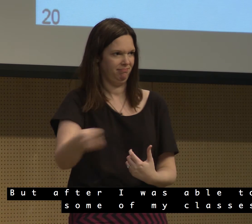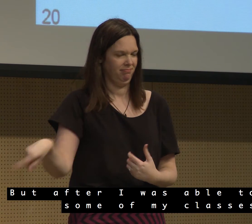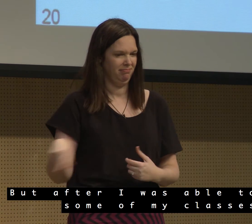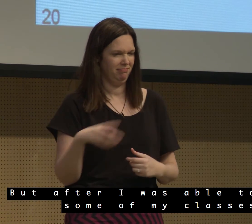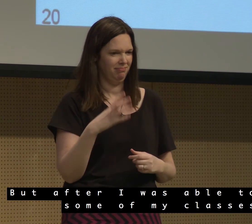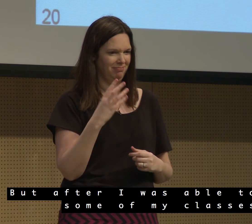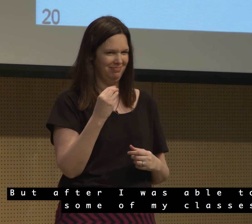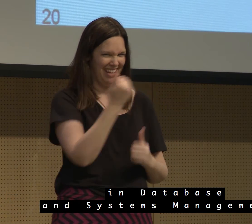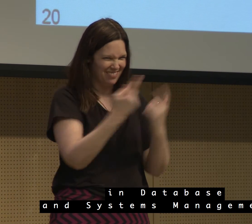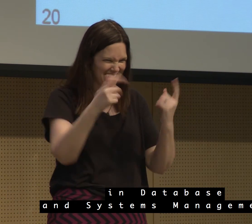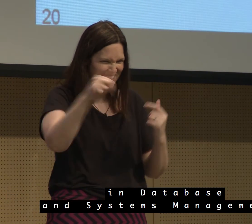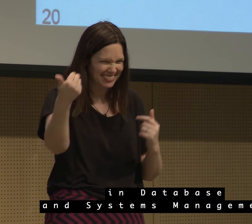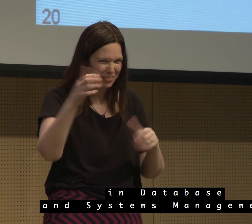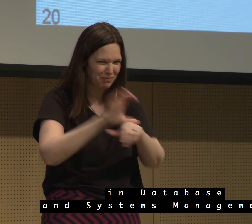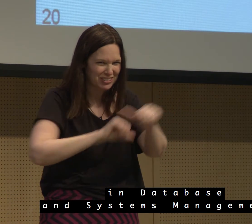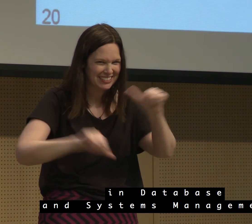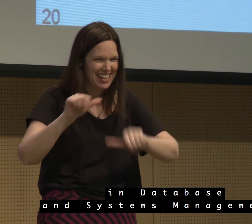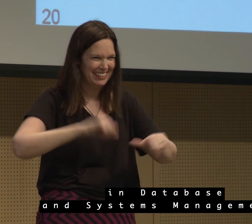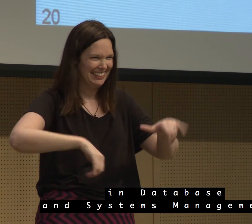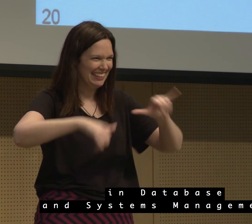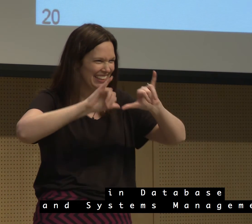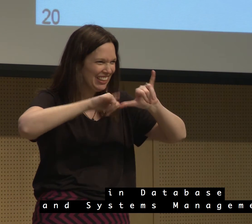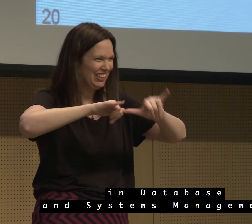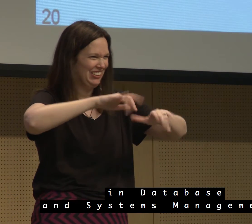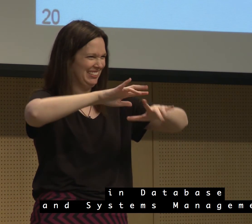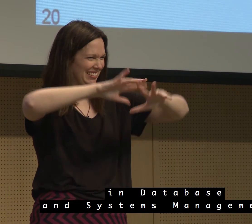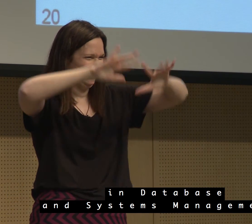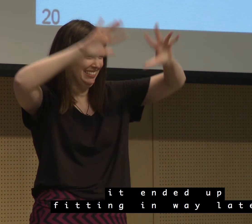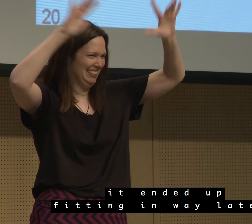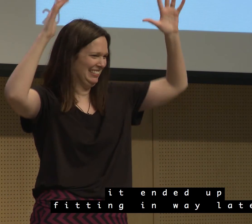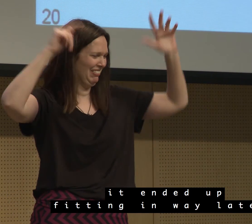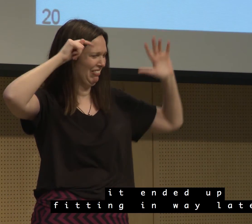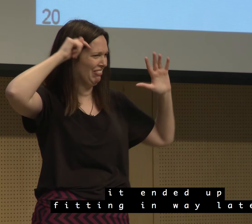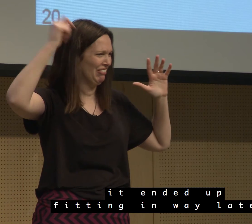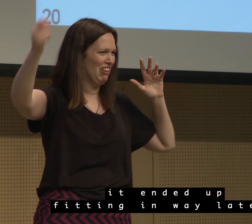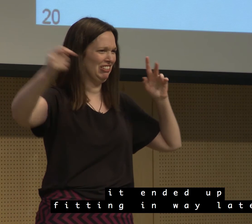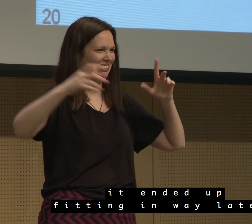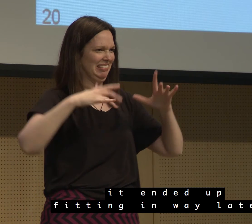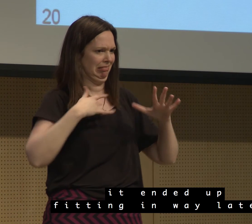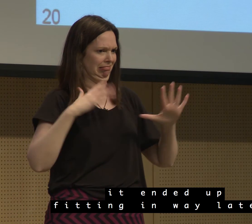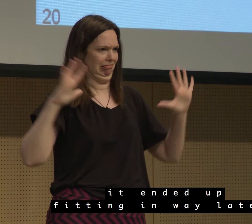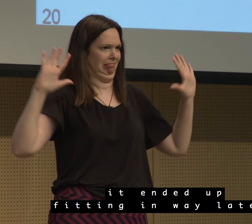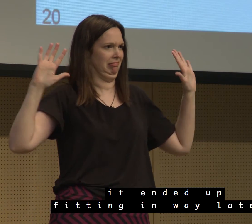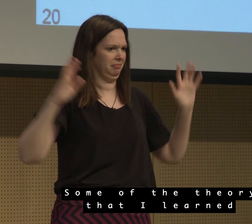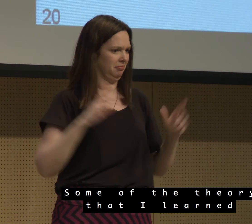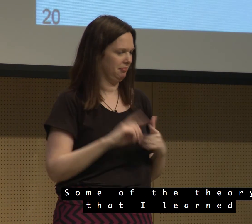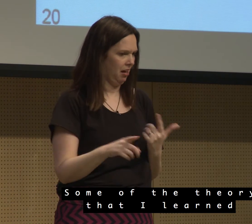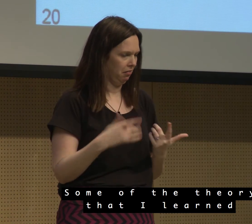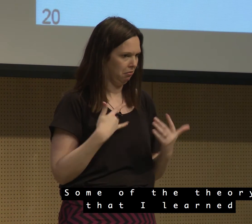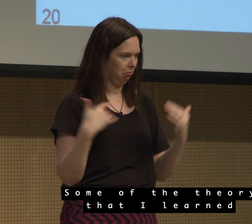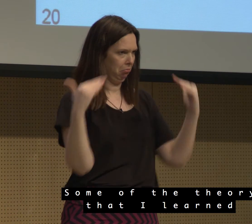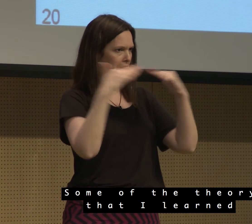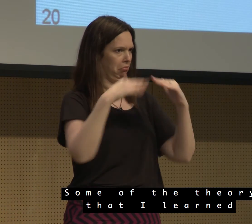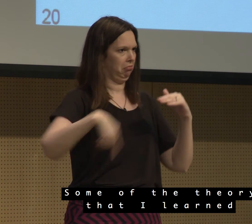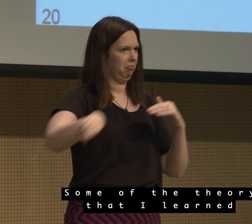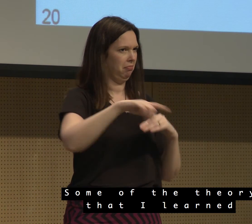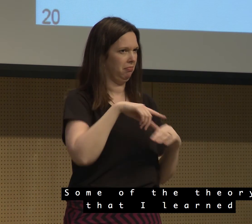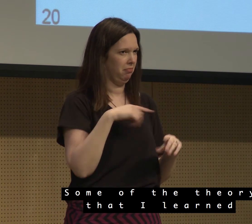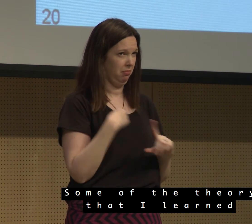of my classes in database and systems management, it ended up fitting in way later. Some of the theory that